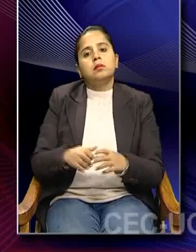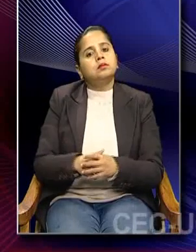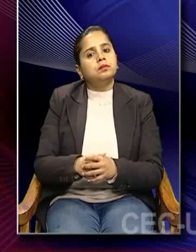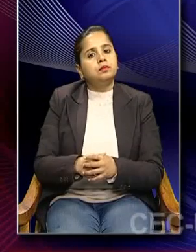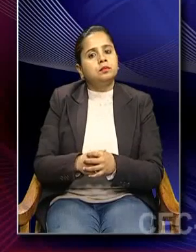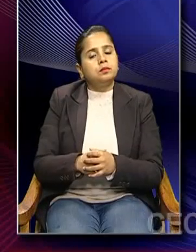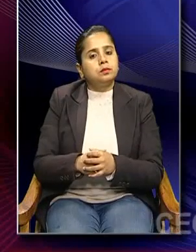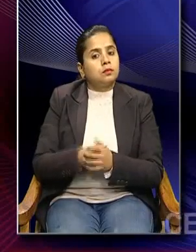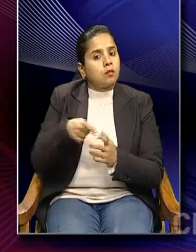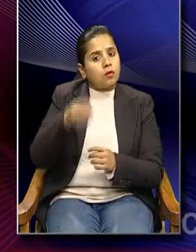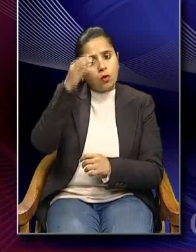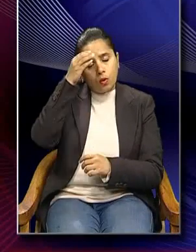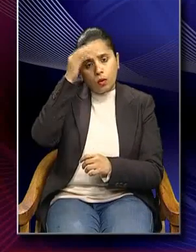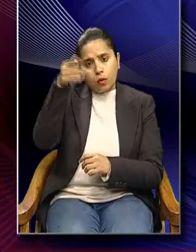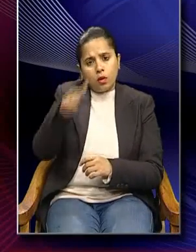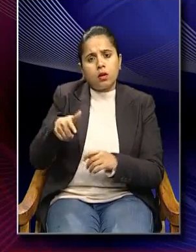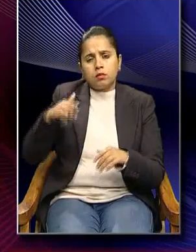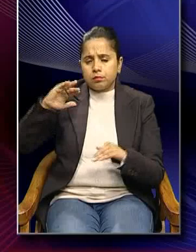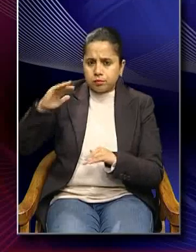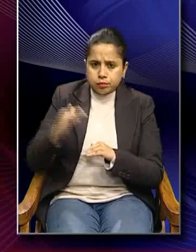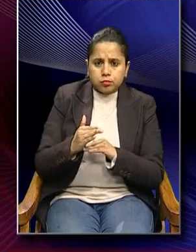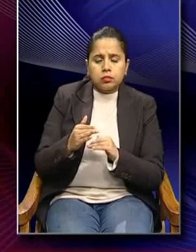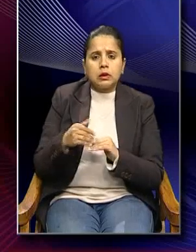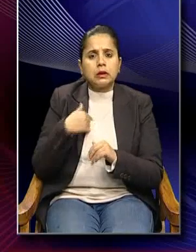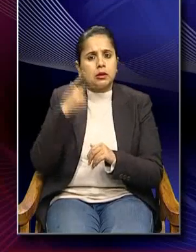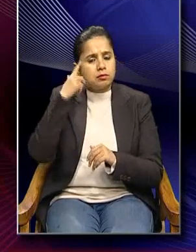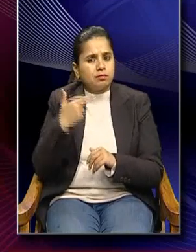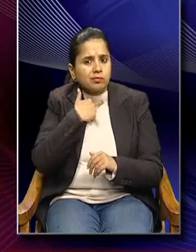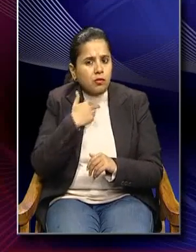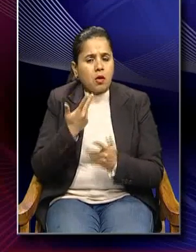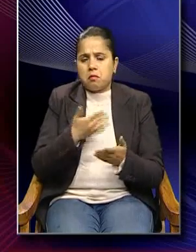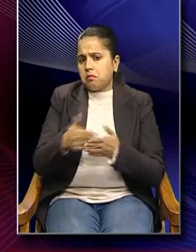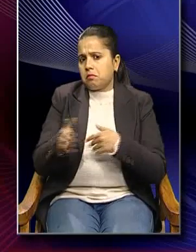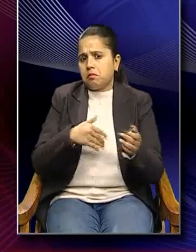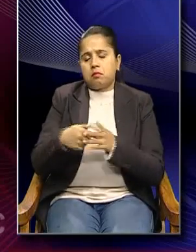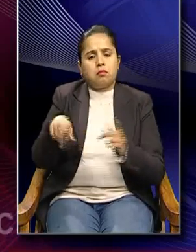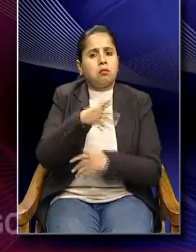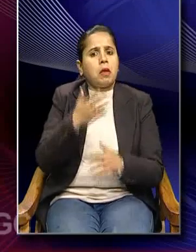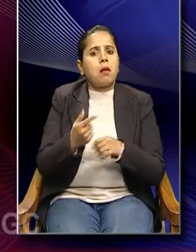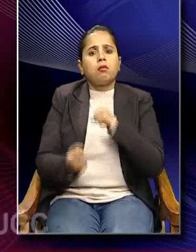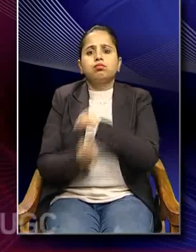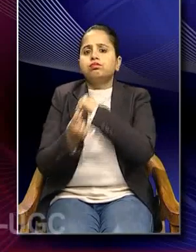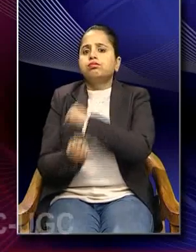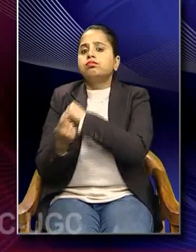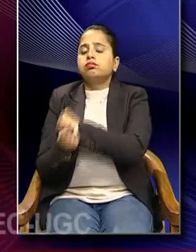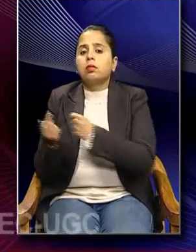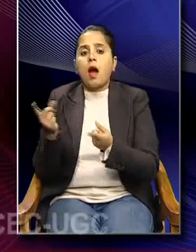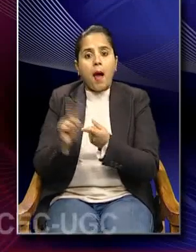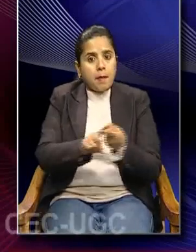So this concept of minimizing regrets, no matter how unlikely they may occur,